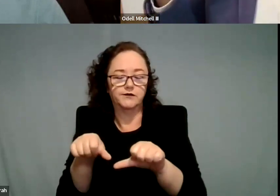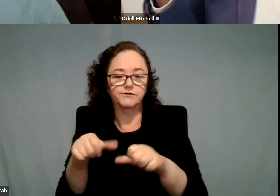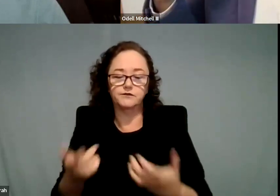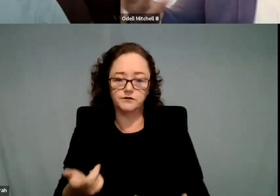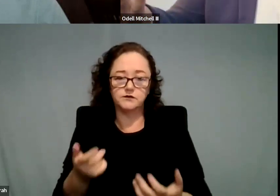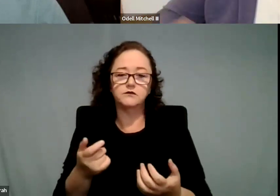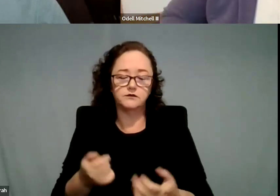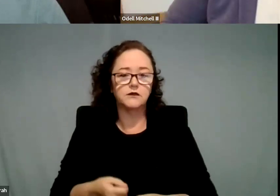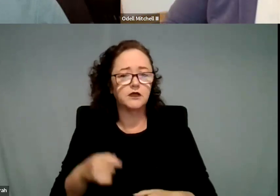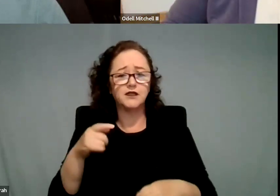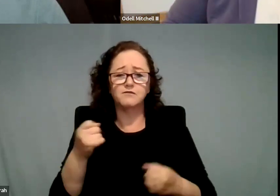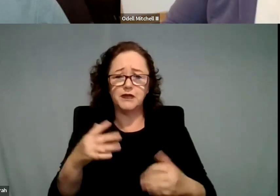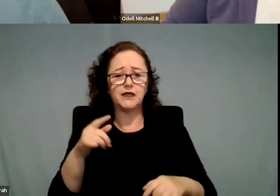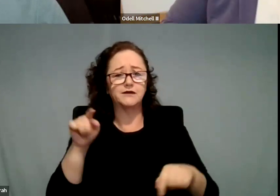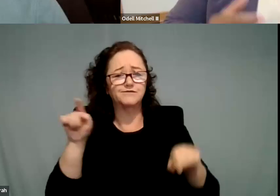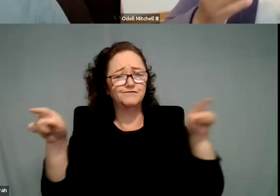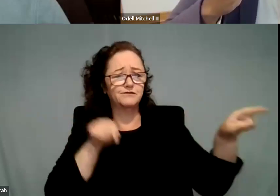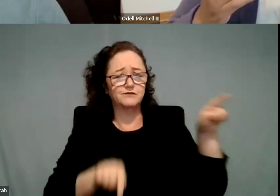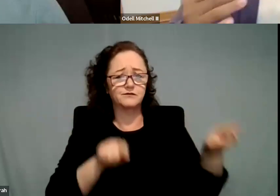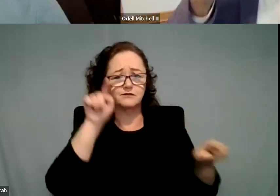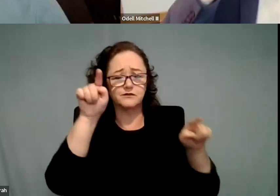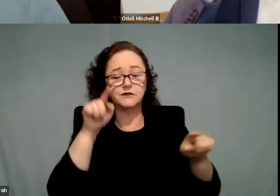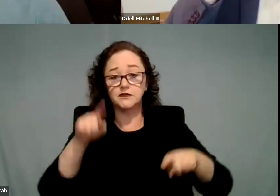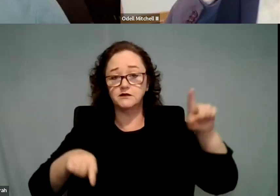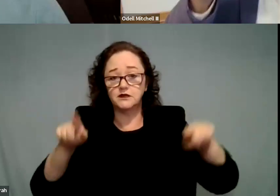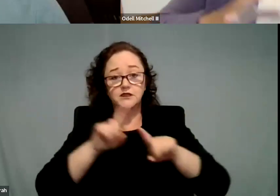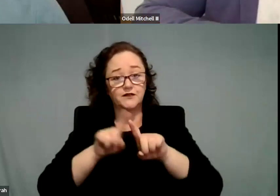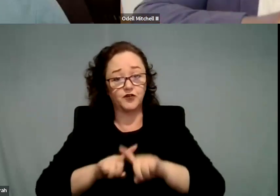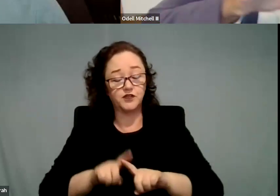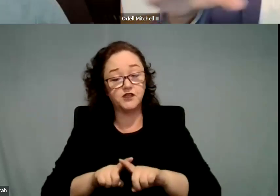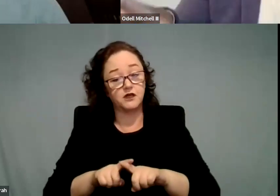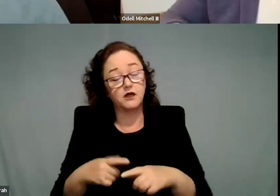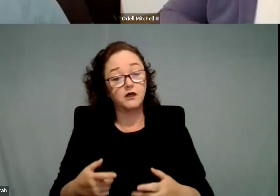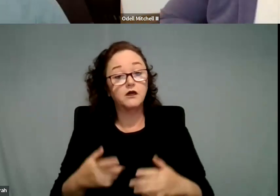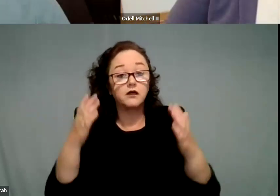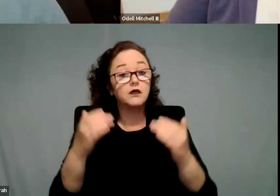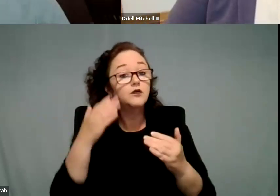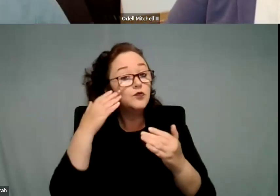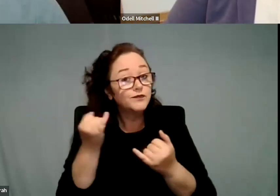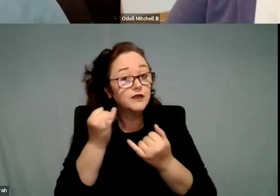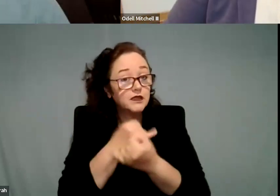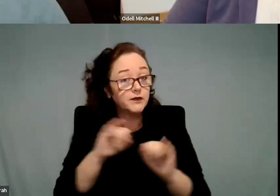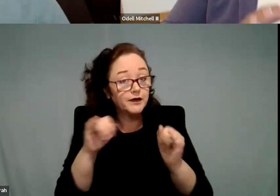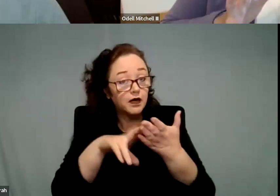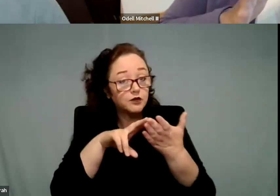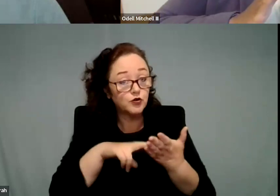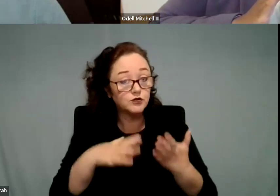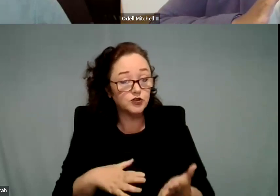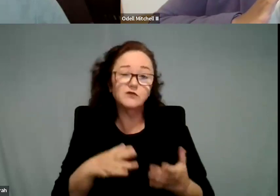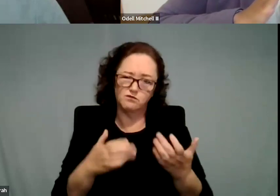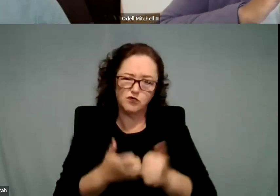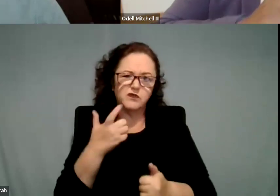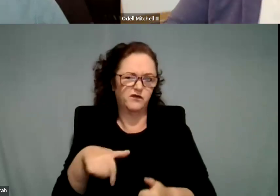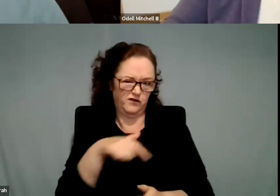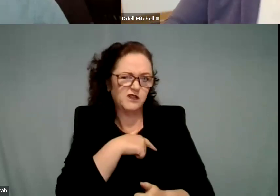about independent contractors, which is what a lot of us find ourselves in the space of creative space. There